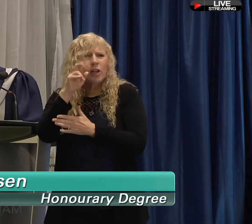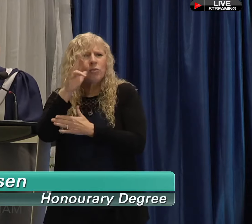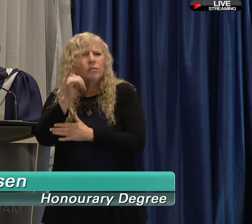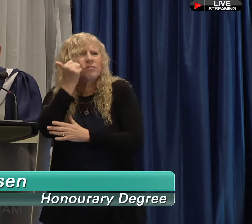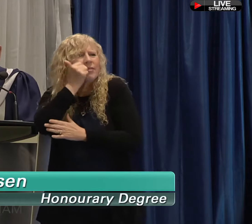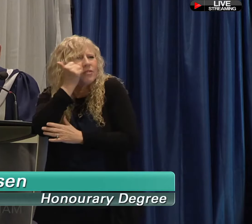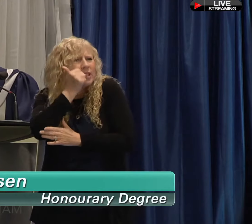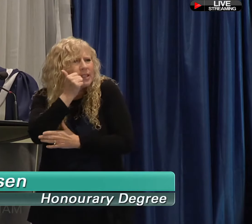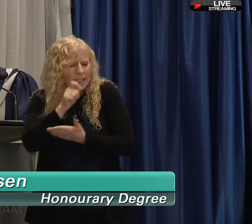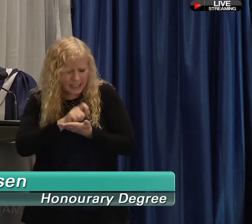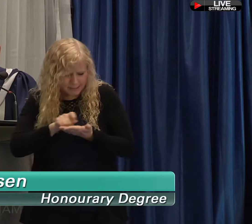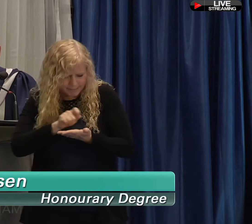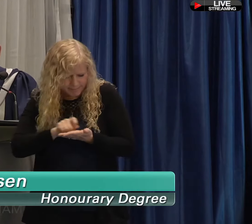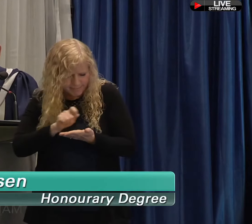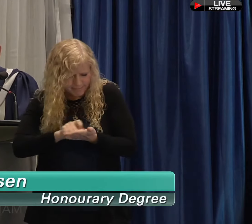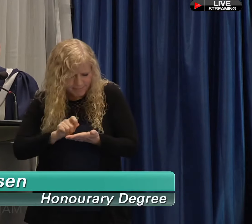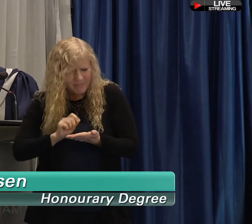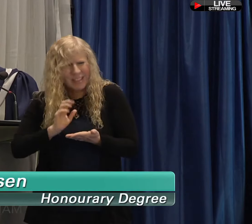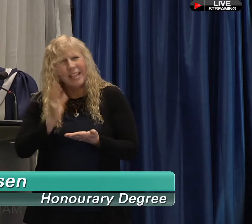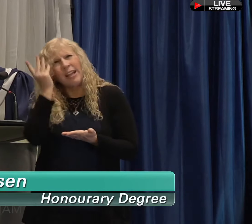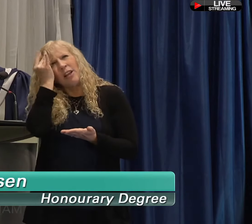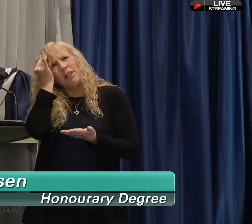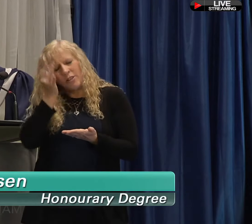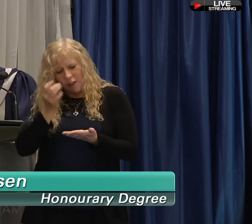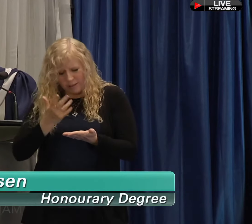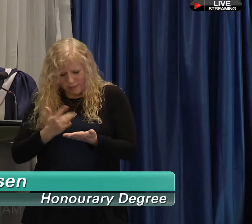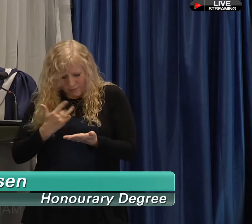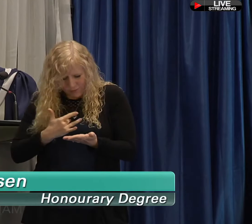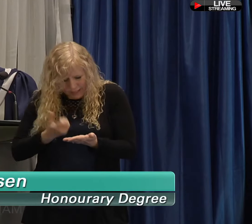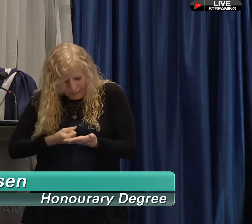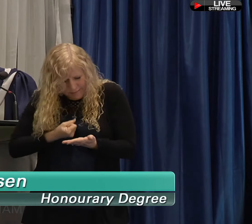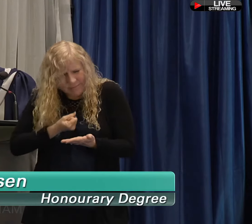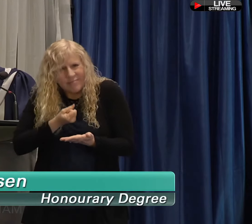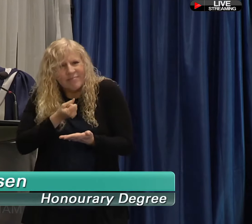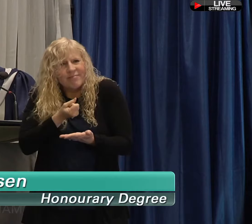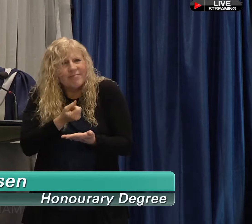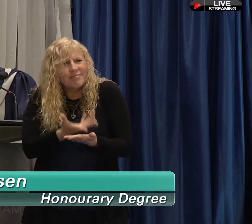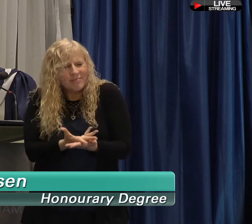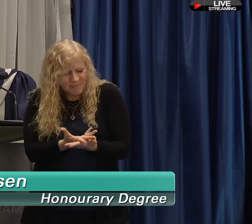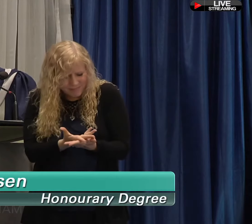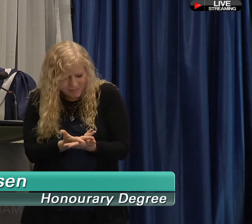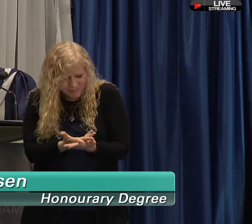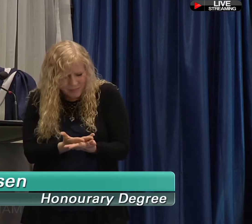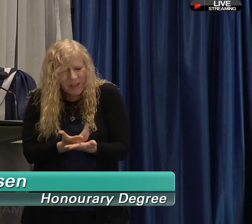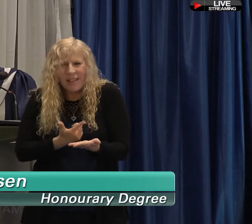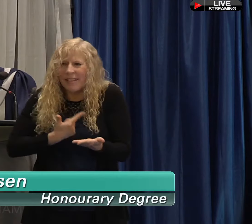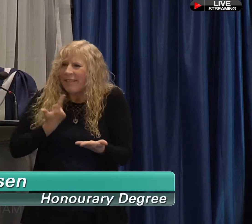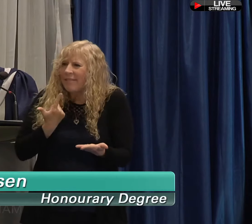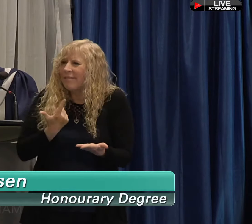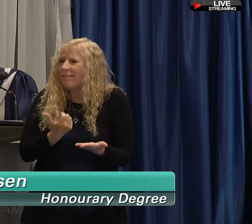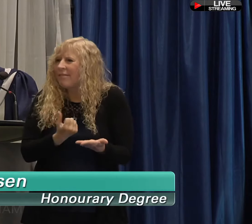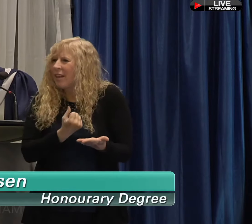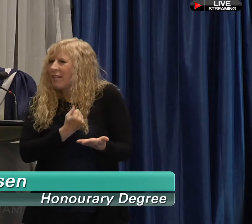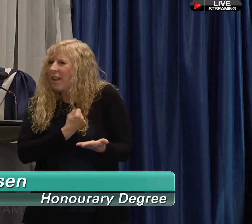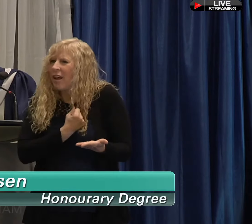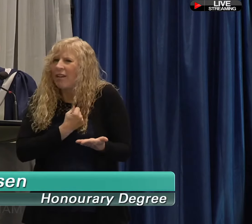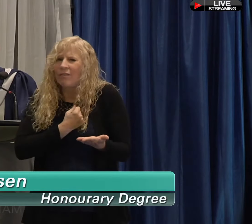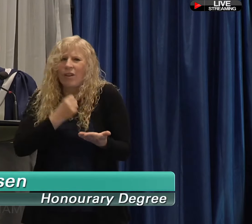where she shared her innermost thoughts about life, love, her hopes and